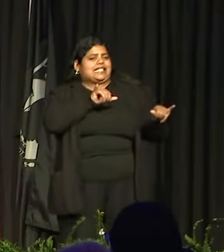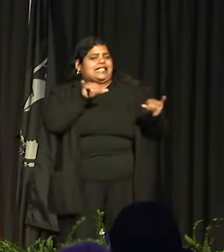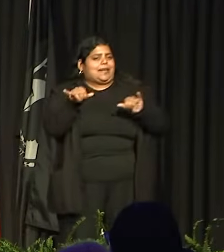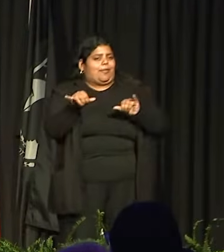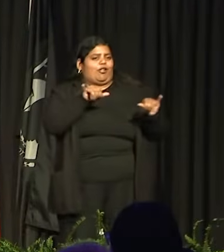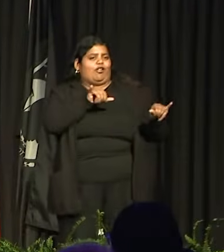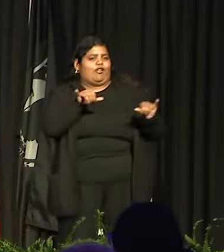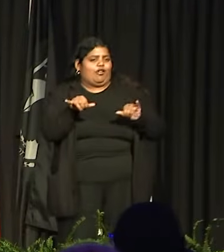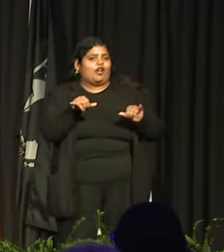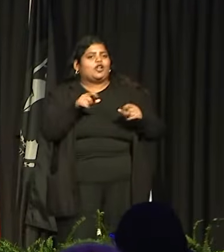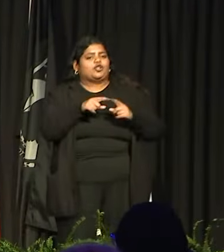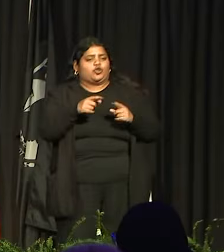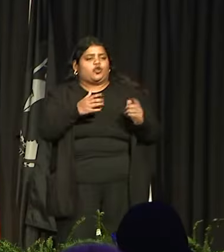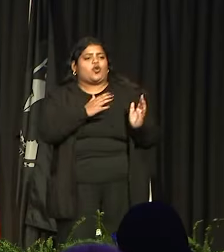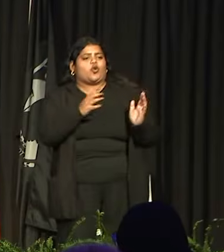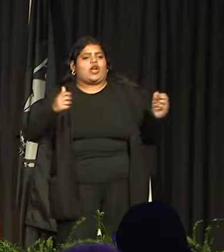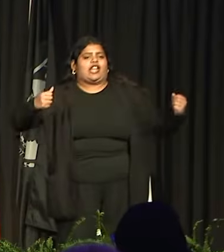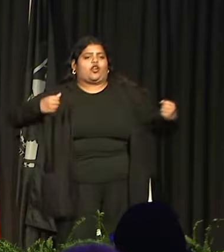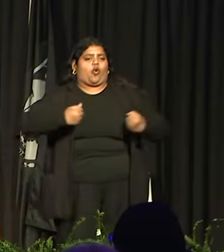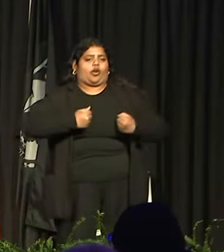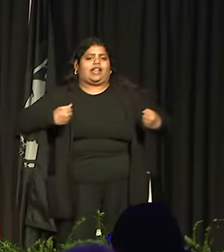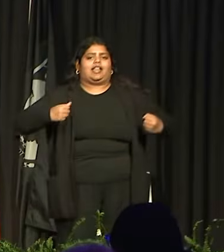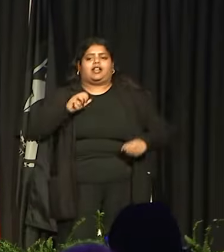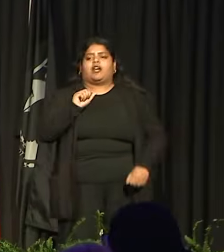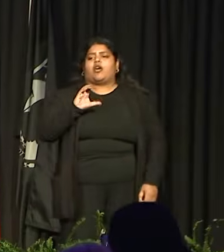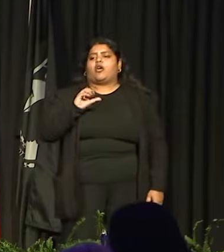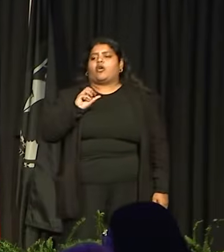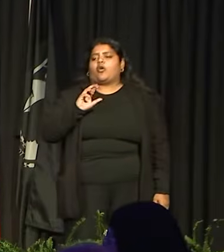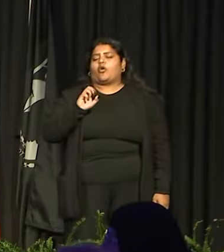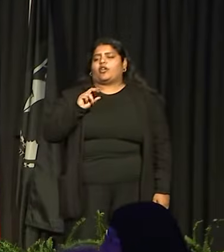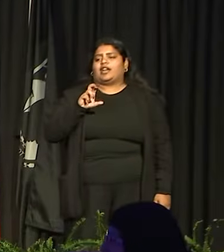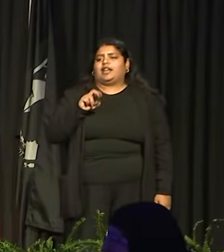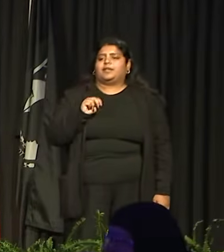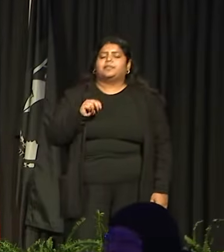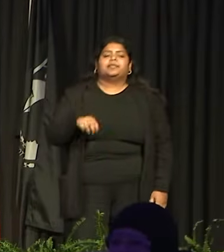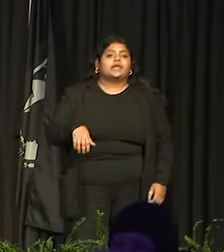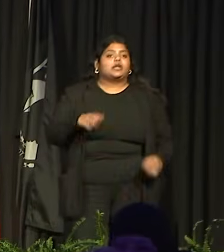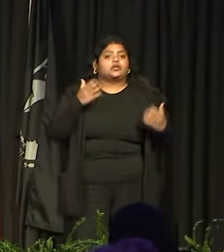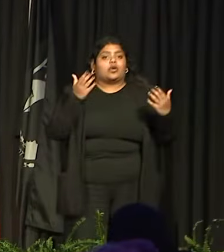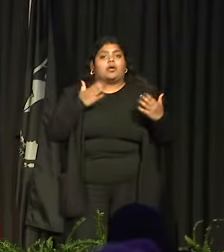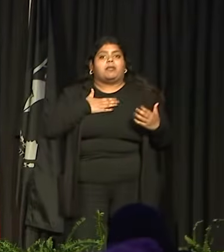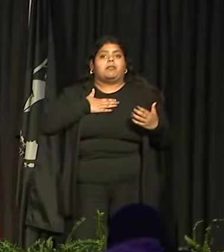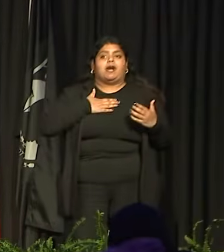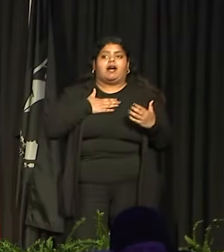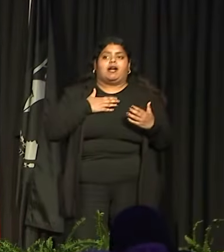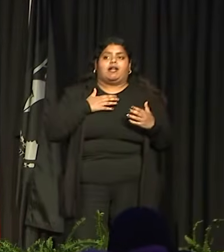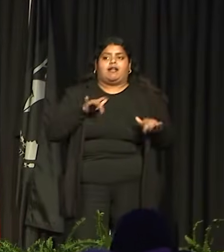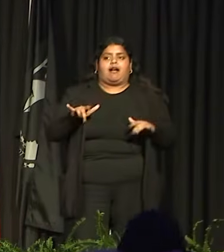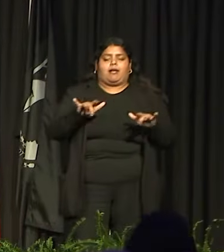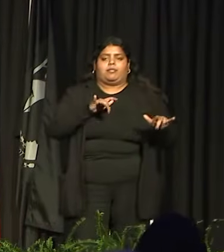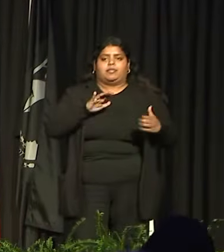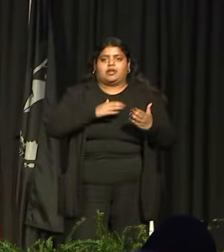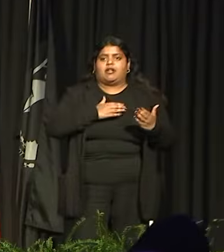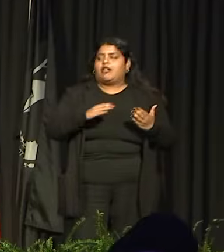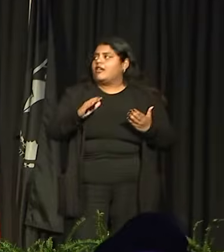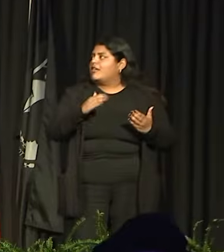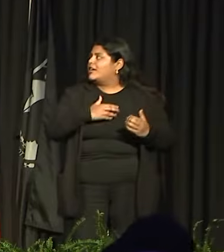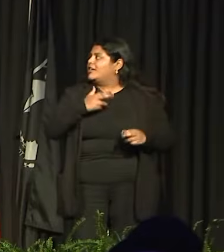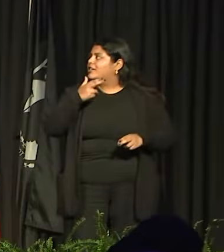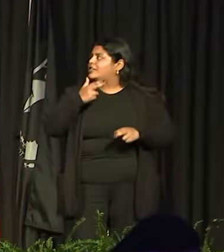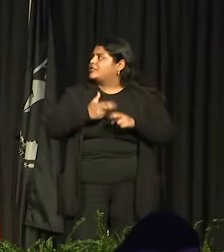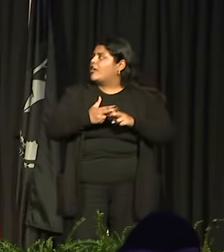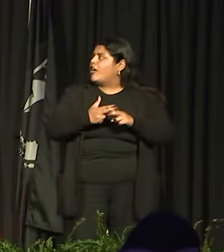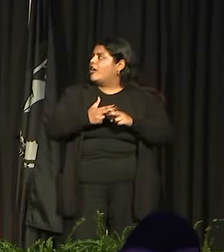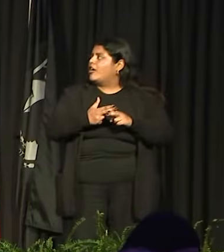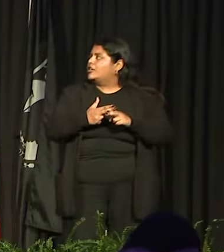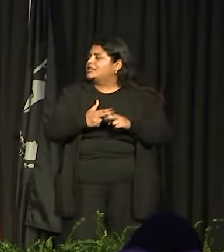accordion. And we're going to do a song from my album called Oh Say Can You See. That's the name of the